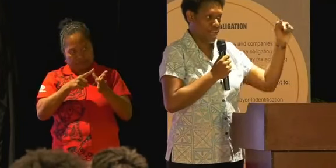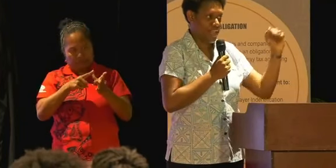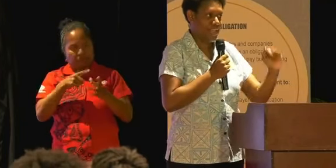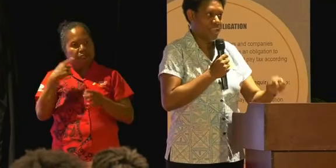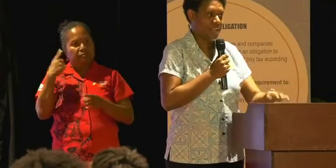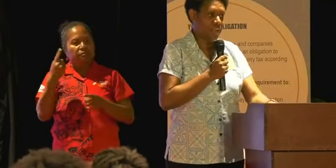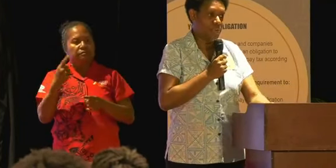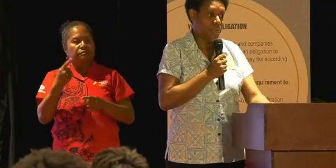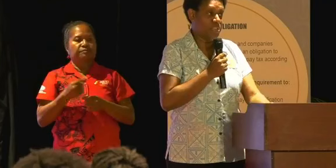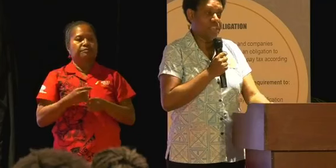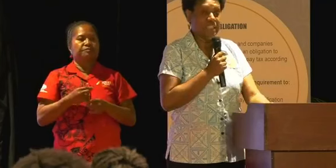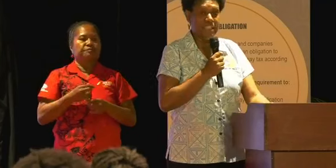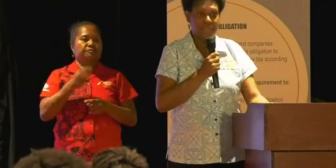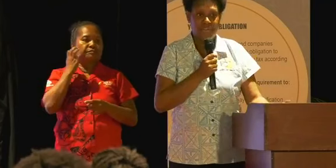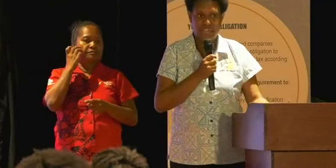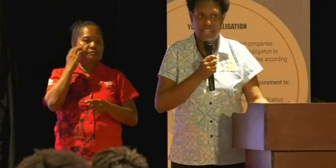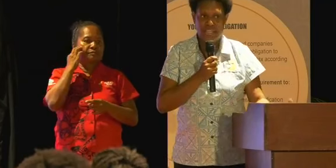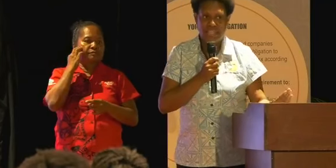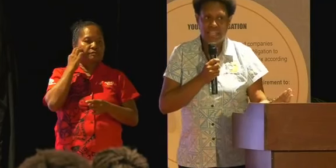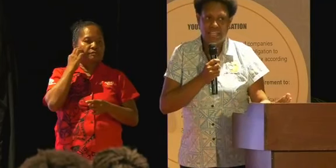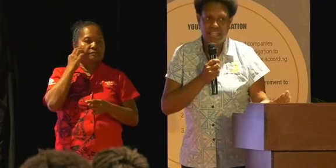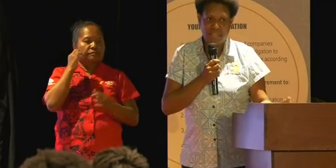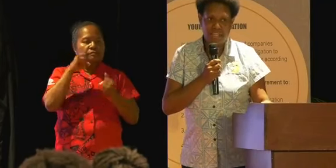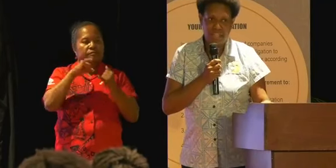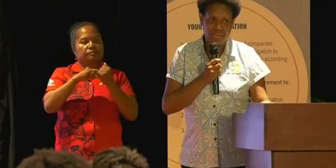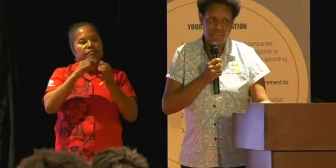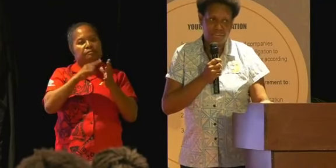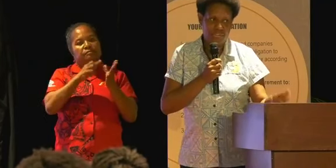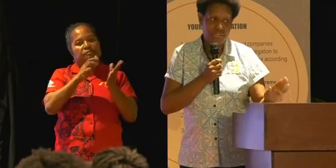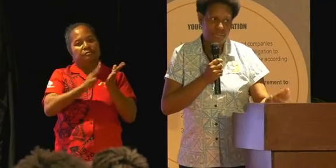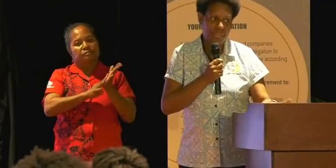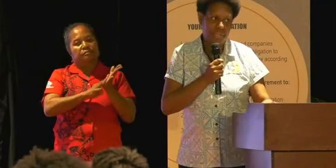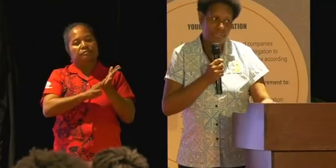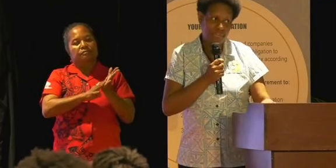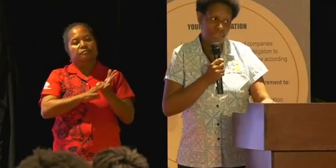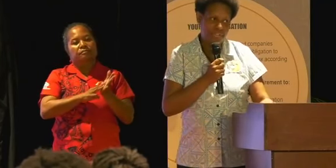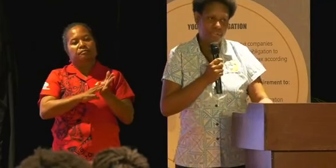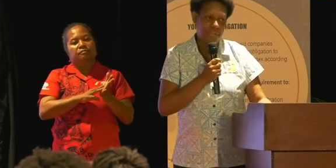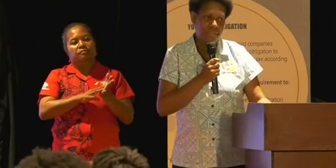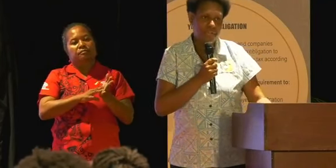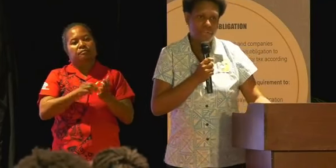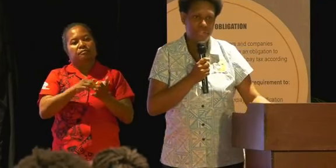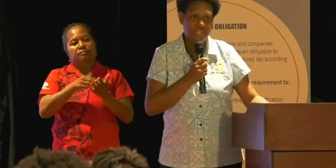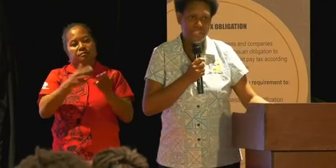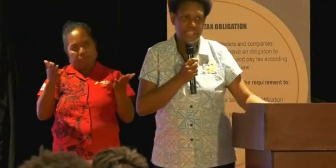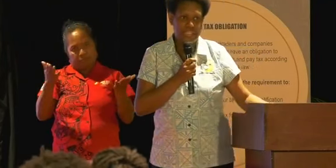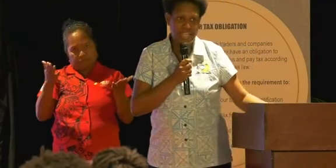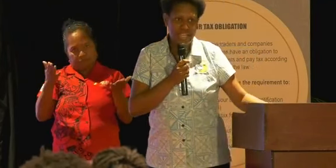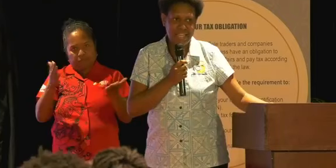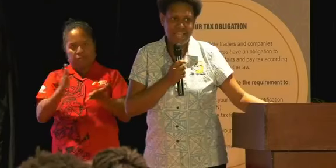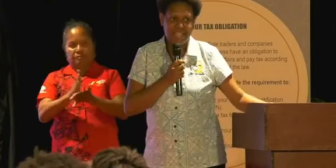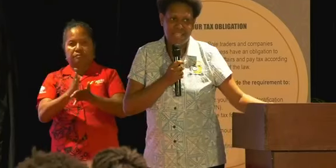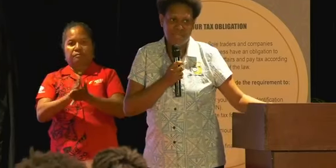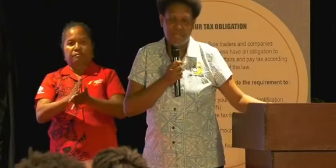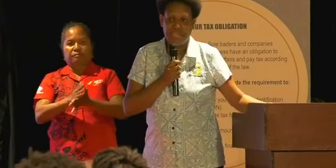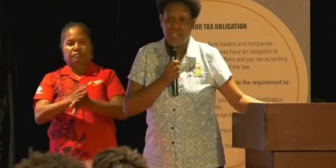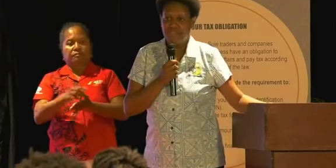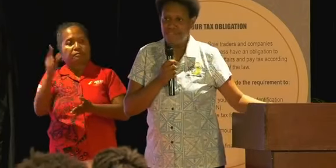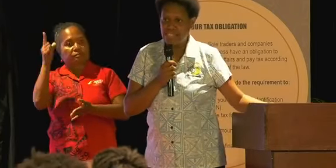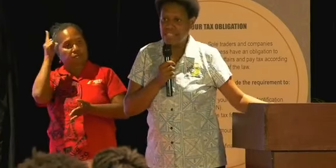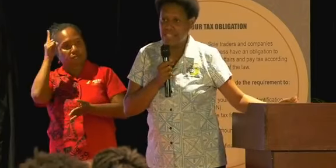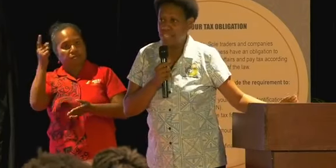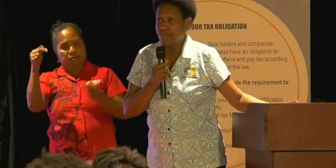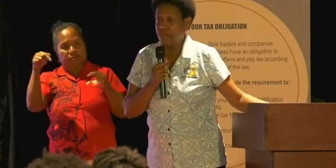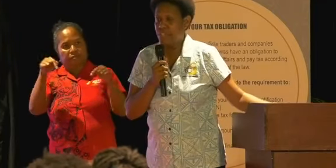us when Commissioner Sam Loy earlier on. So we are privileged to have the commissioners here. So we